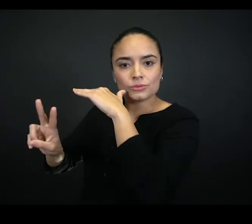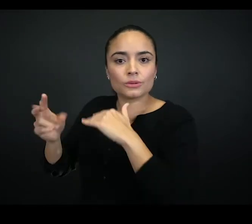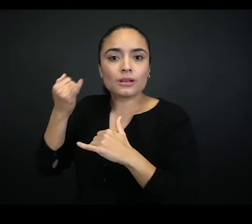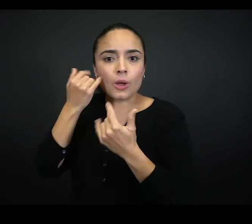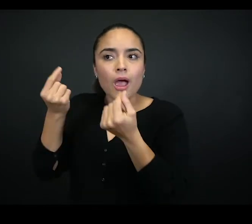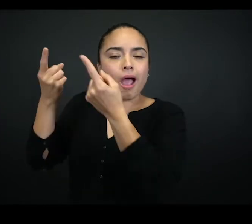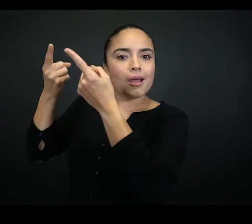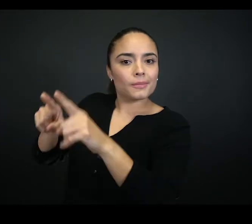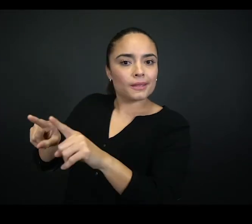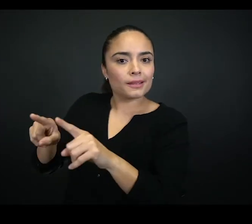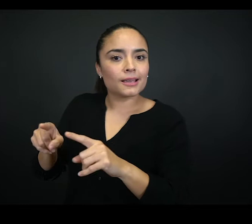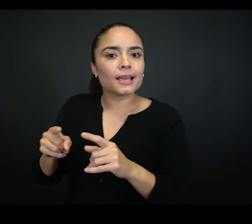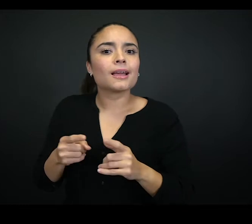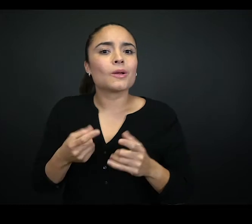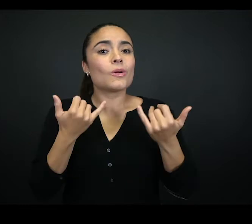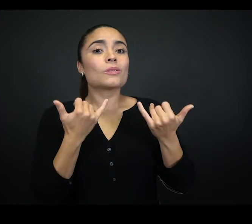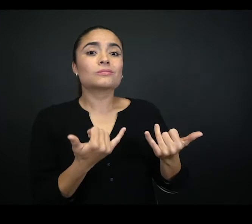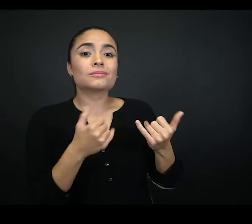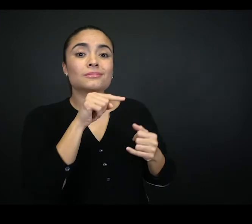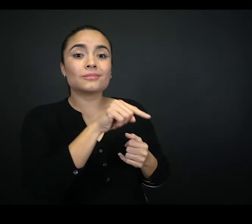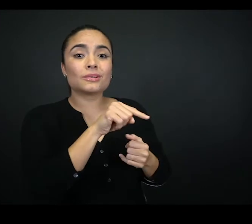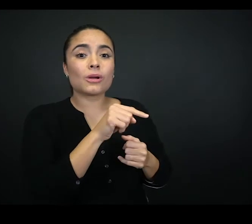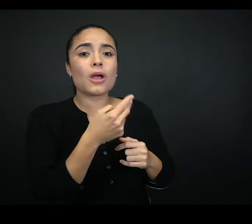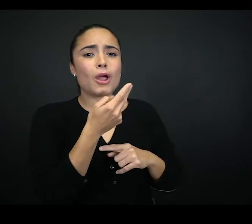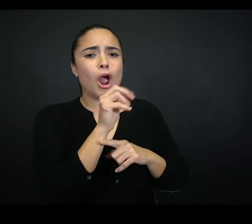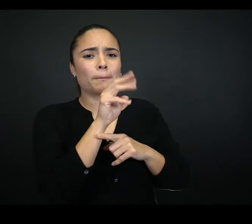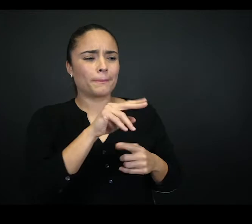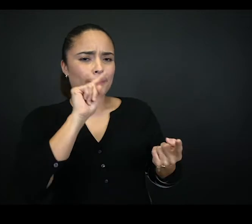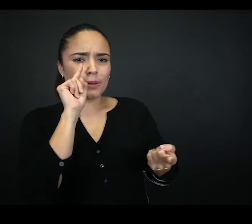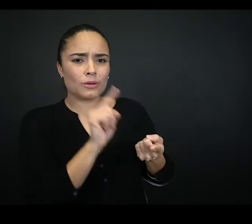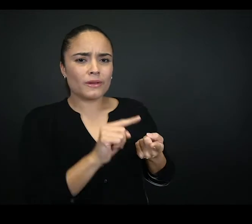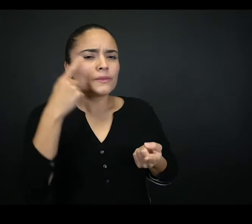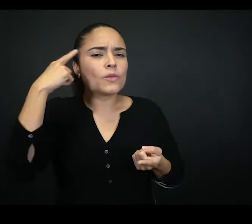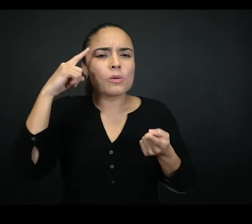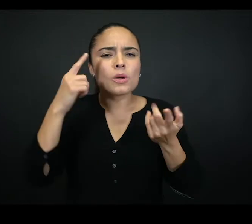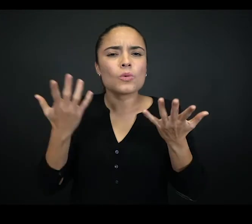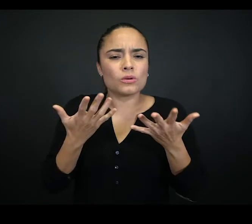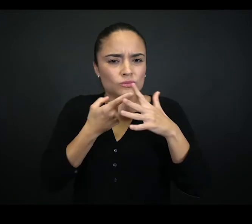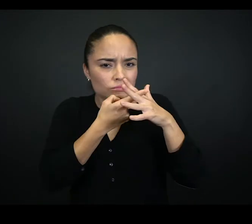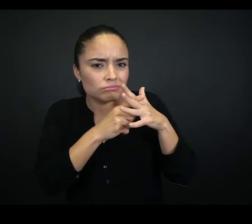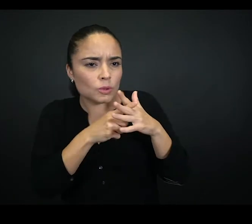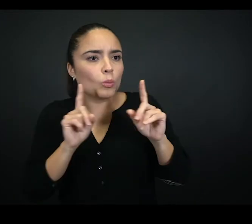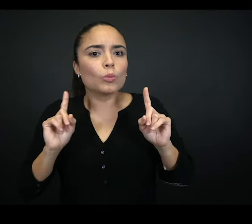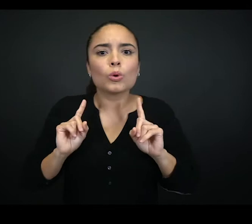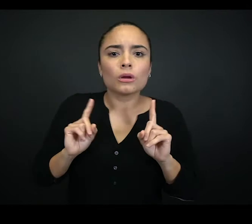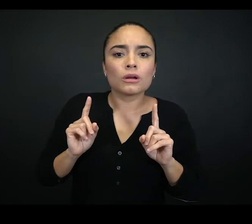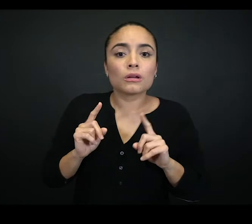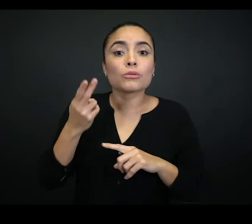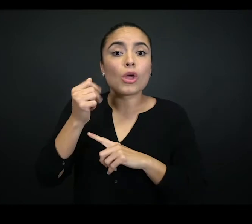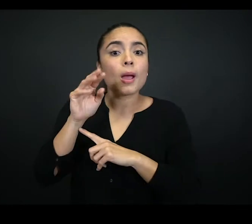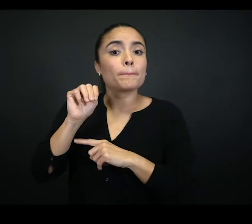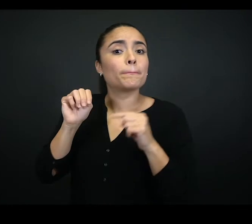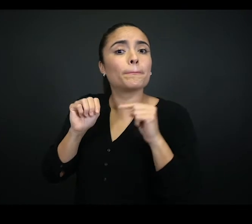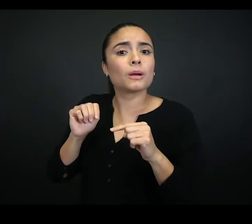practices emerge from themselves? So harm reduction is really exactly what the name is, reducing